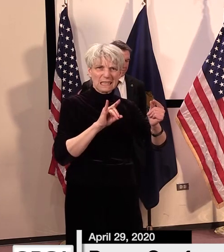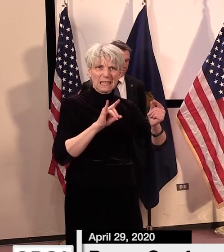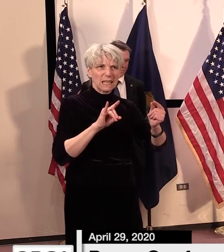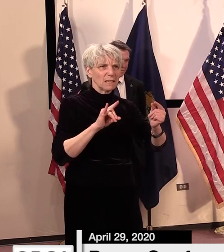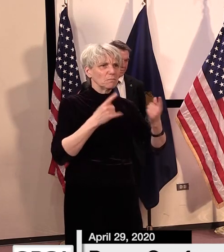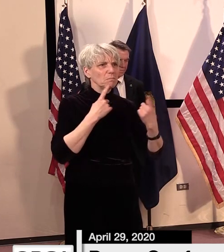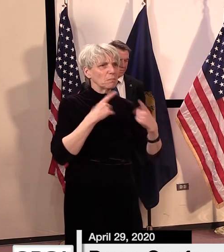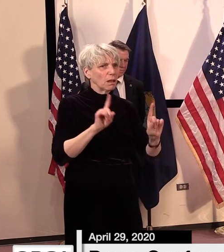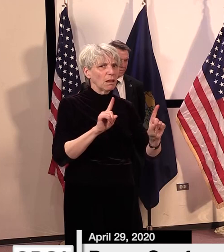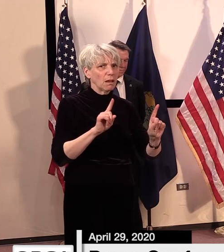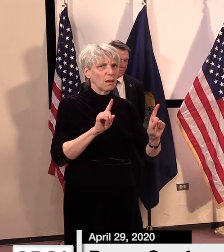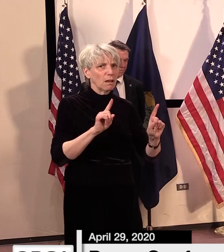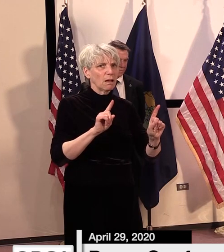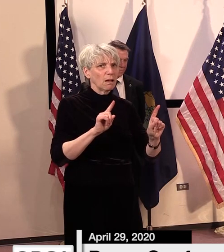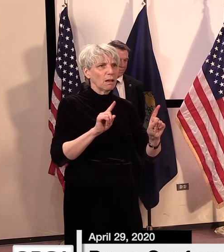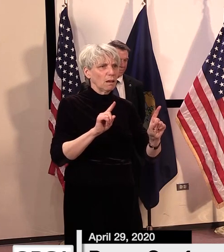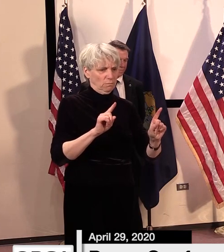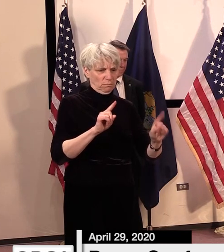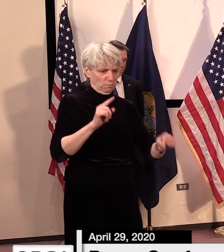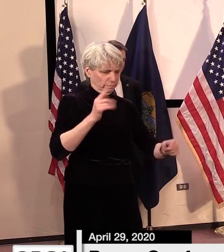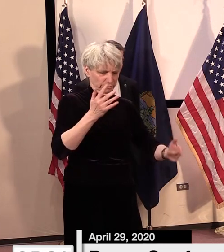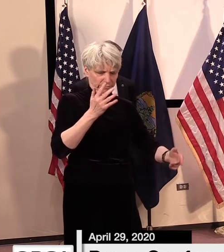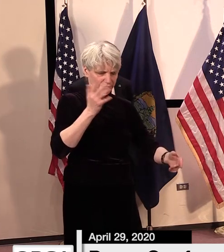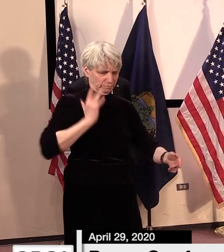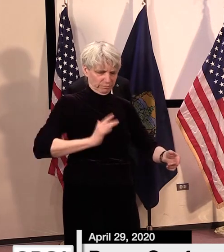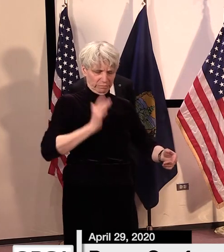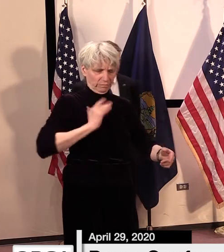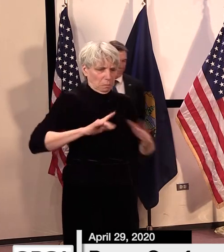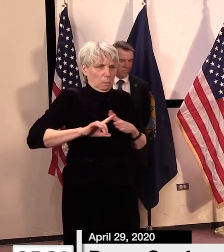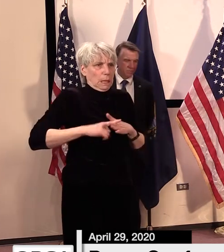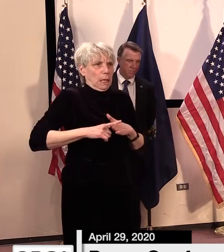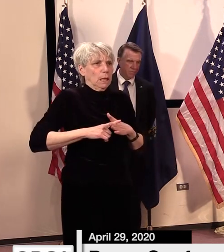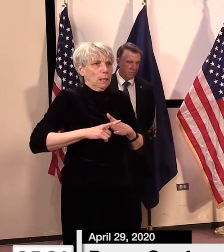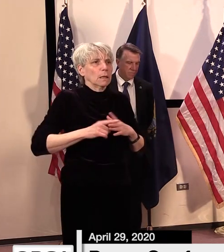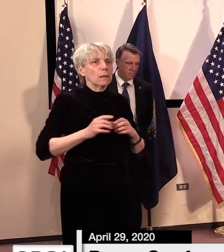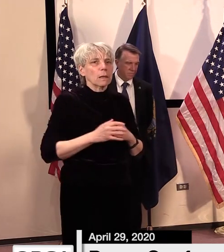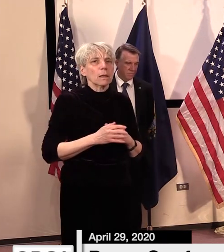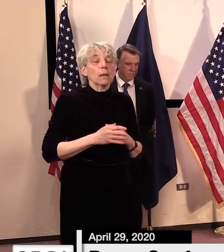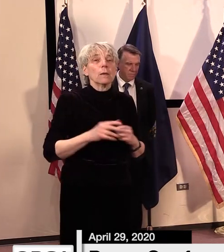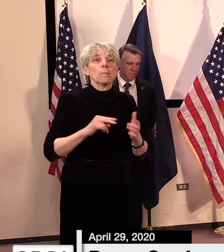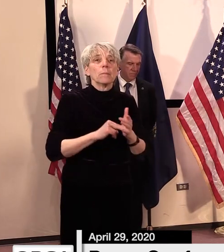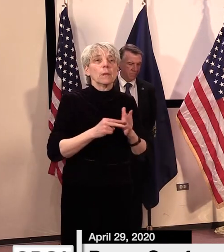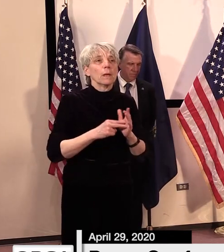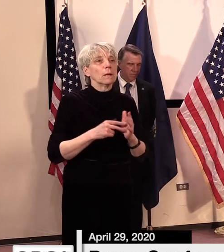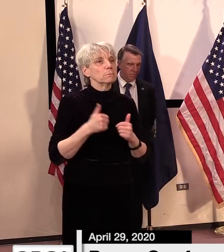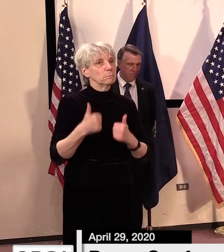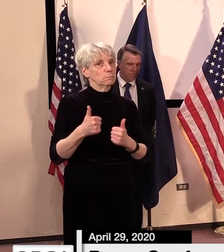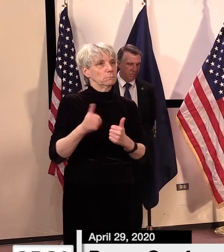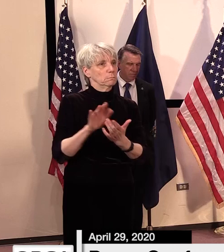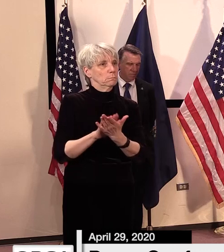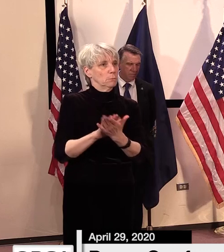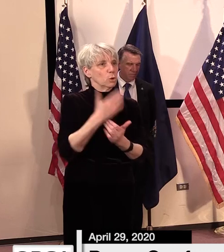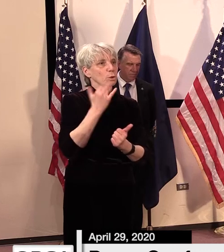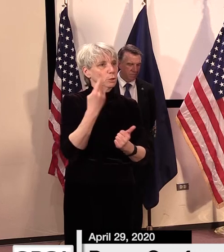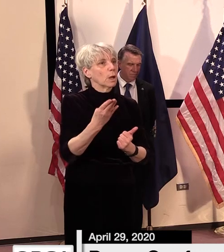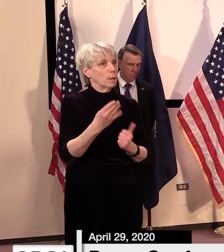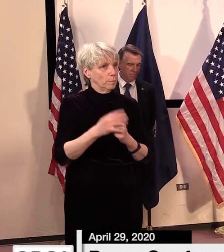so early in the game that I think, you know, we did very well in that